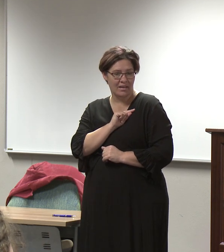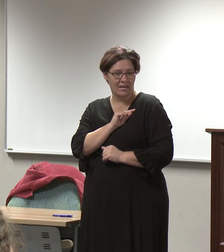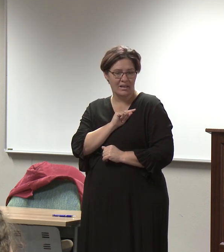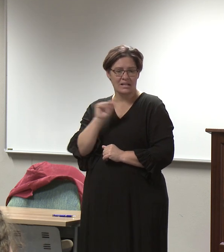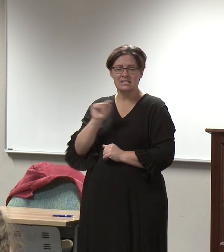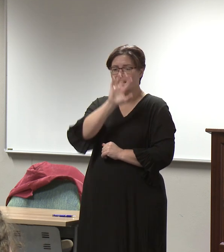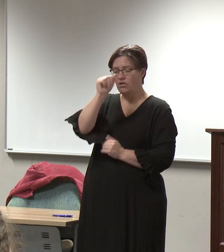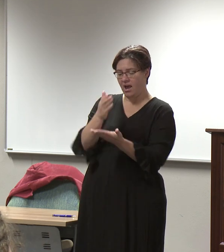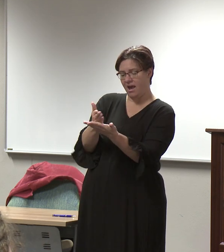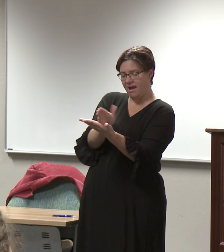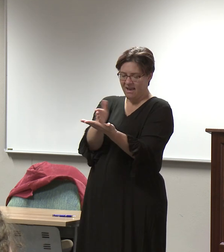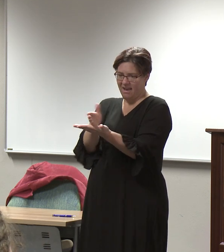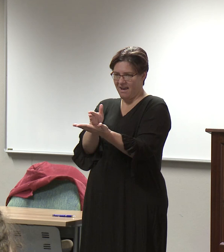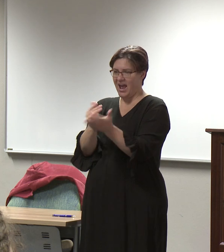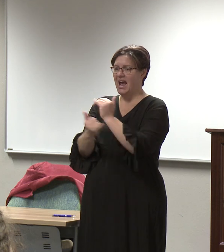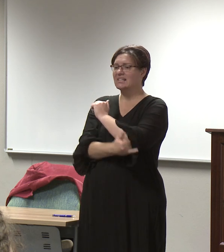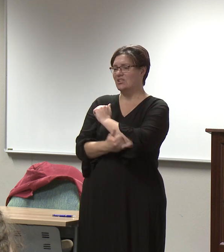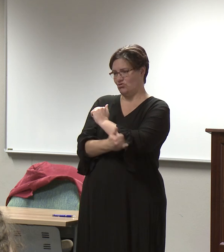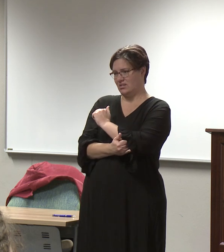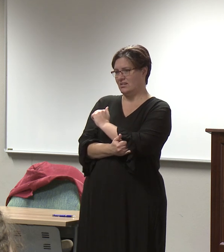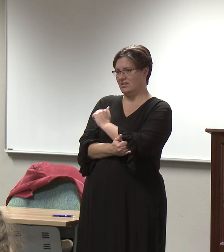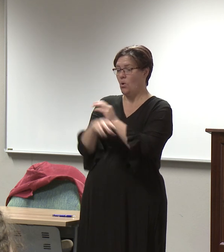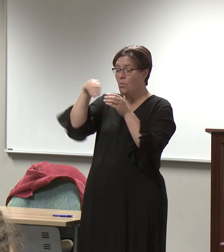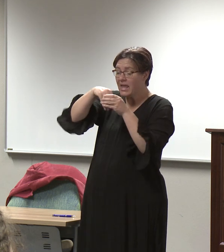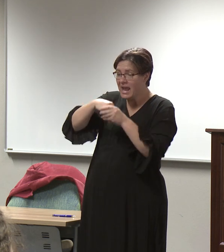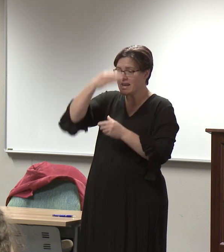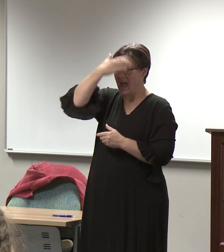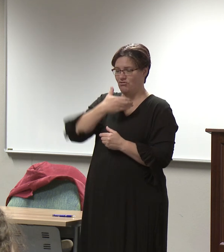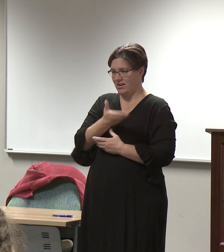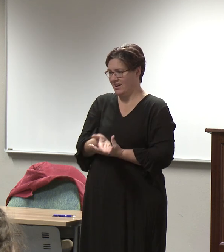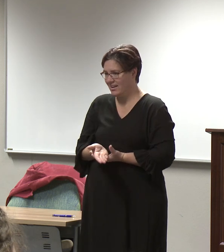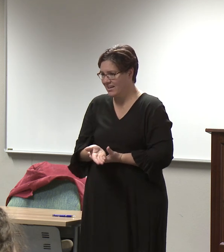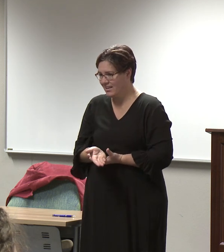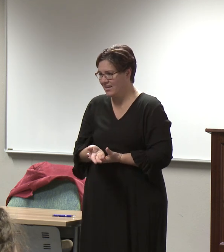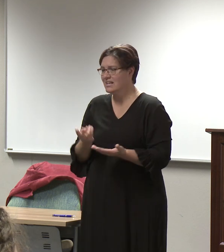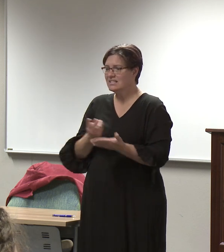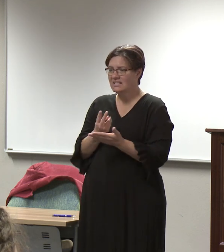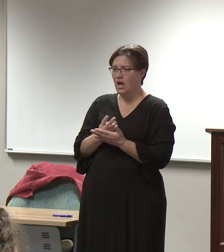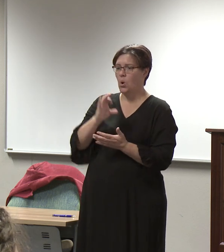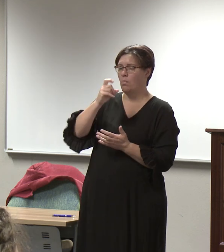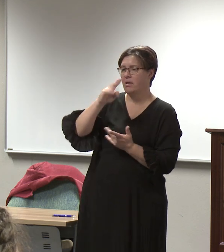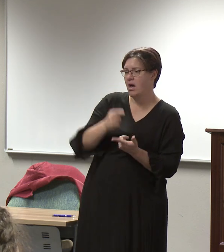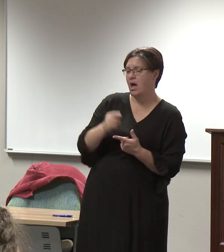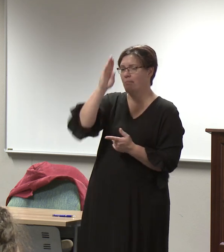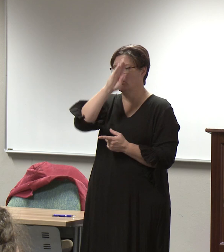an intermediate development country in Africa, like Colombia, Argentina,